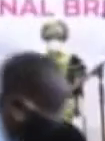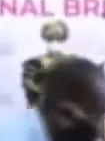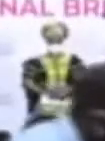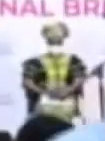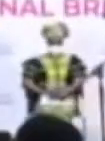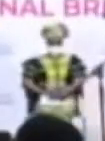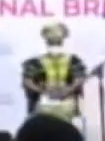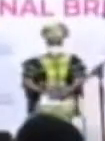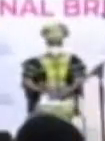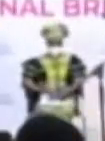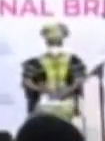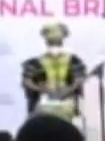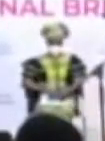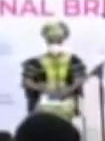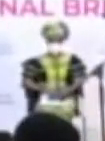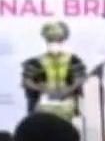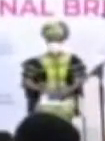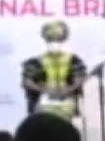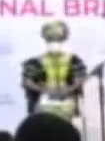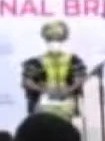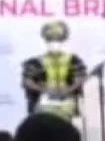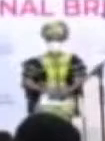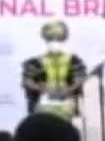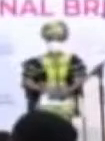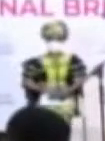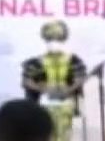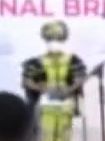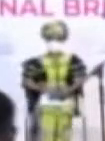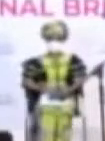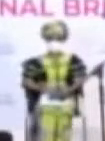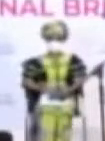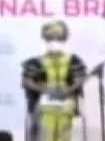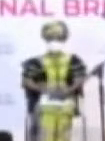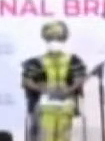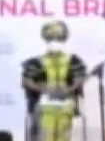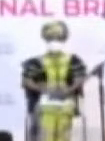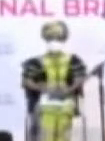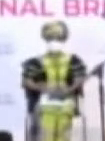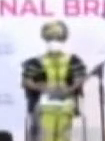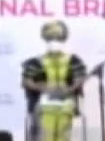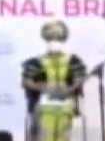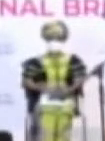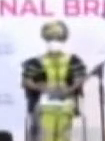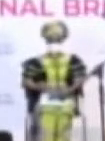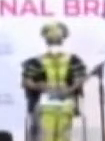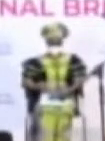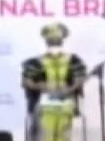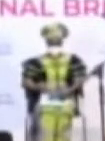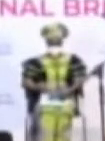interventions, the wearing of masks, social distancing, avoid unnecessary crowd.